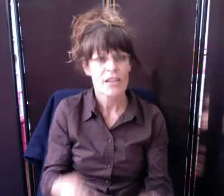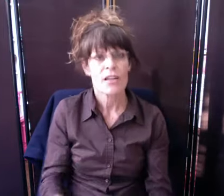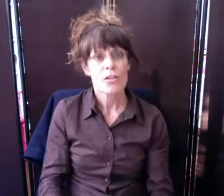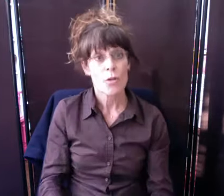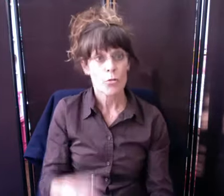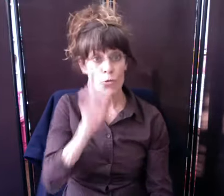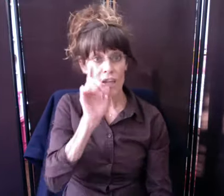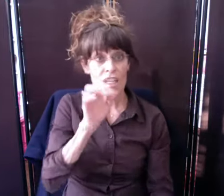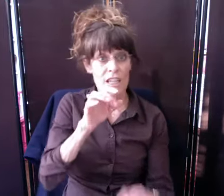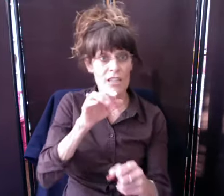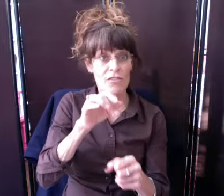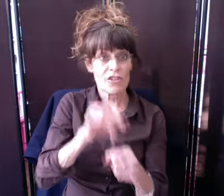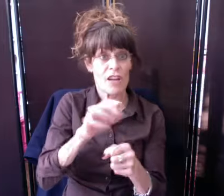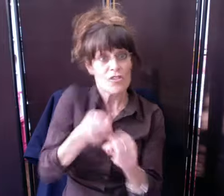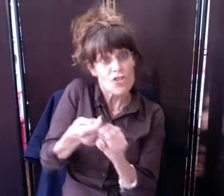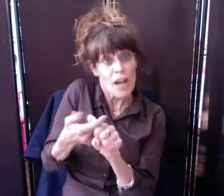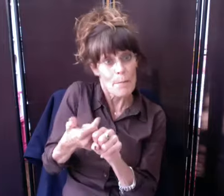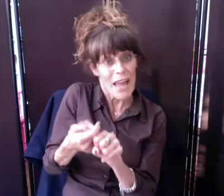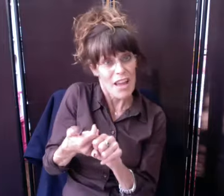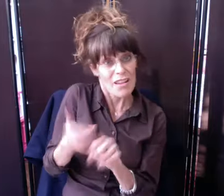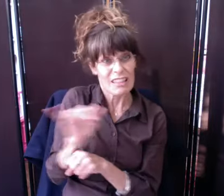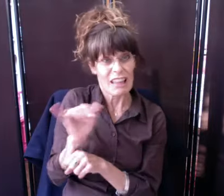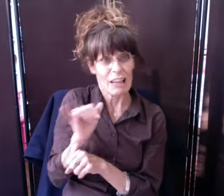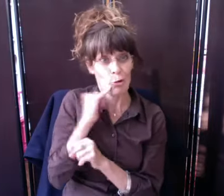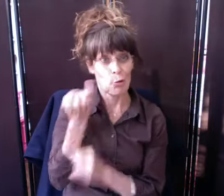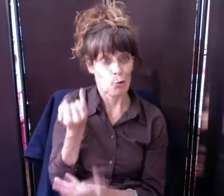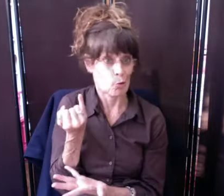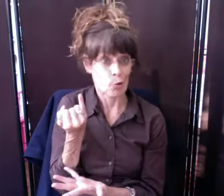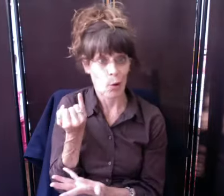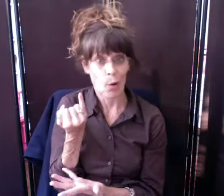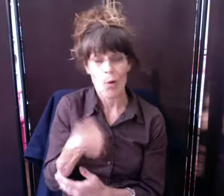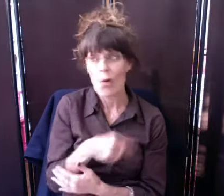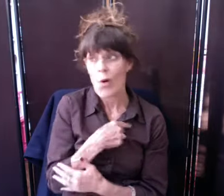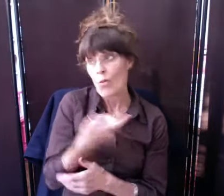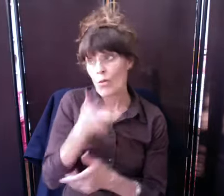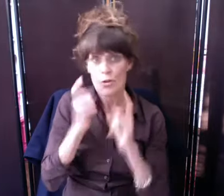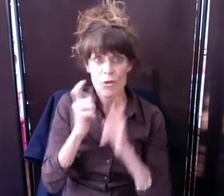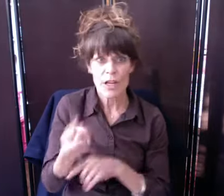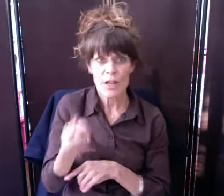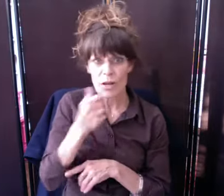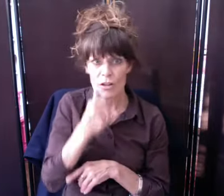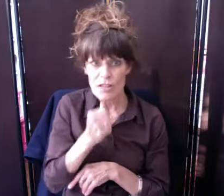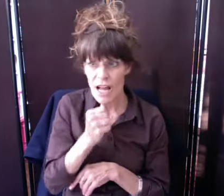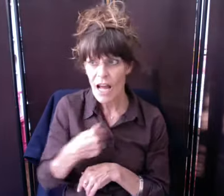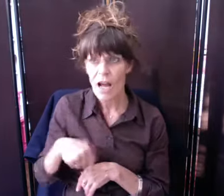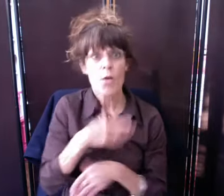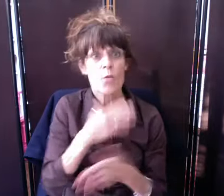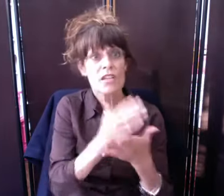drinking punch. And so they come over, we're all drinking, one girl's not. We stop at a liquor store on the way to the club because, you know, we're